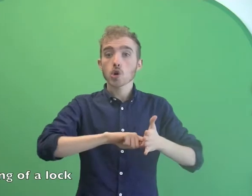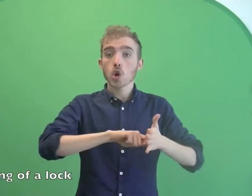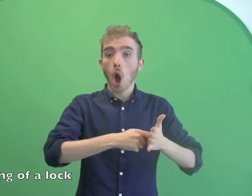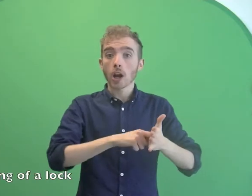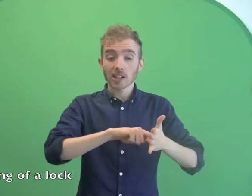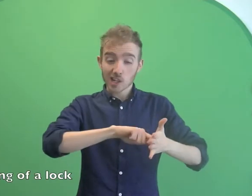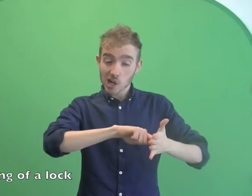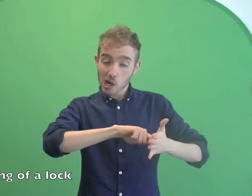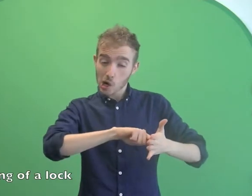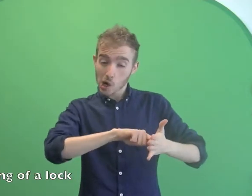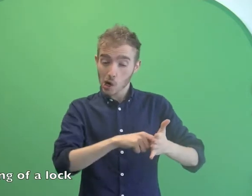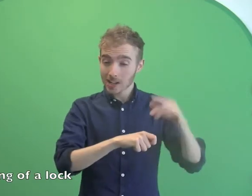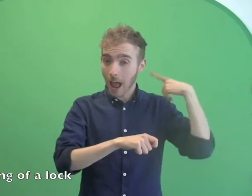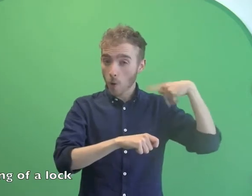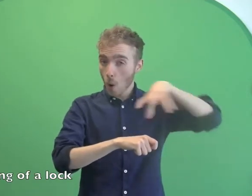The turning of a lock